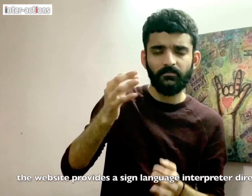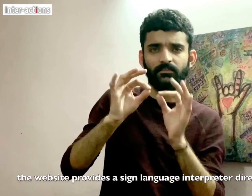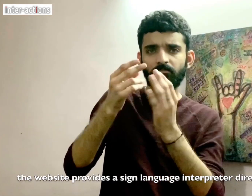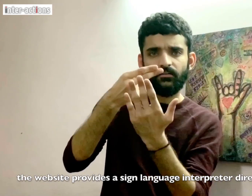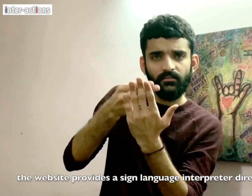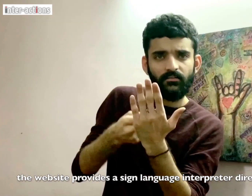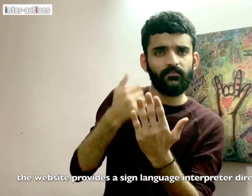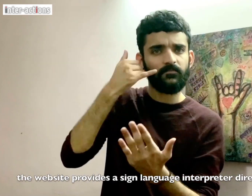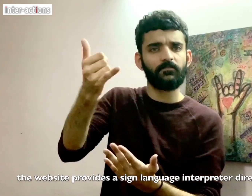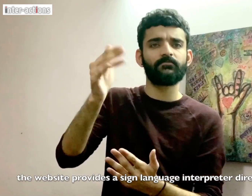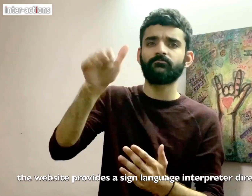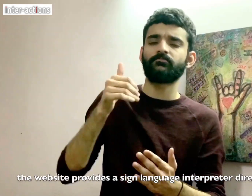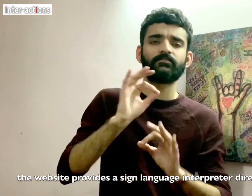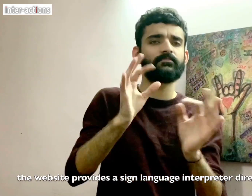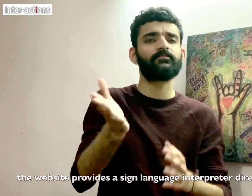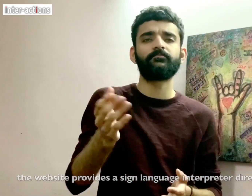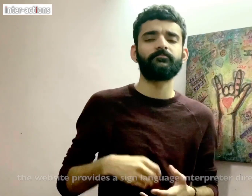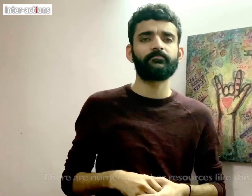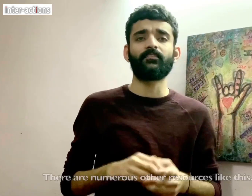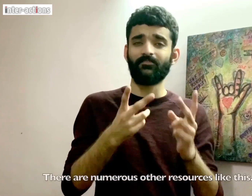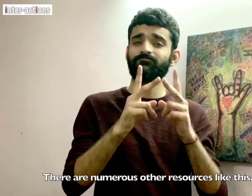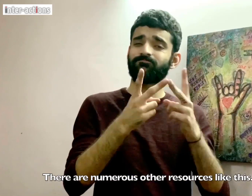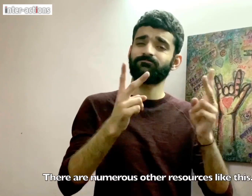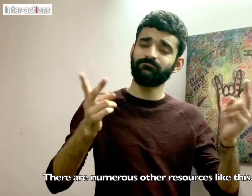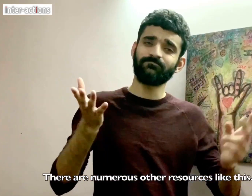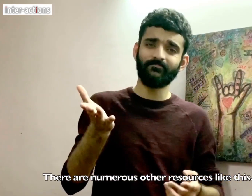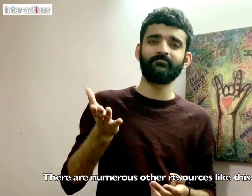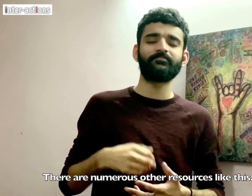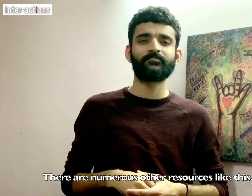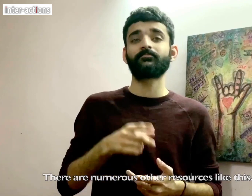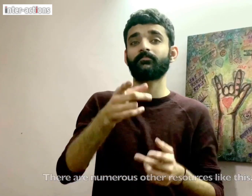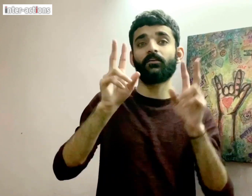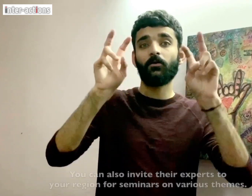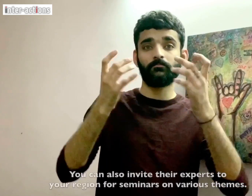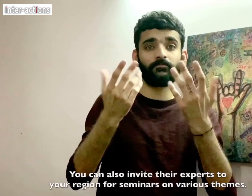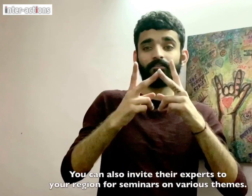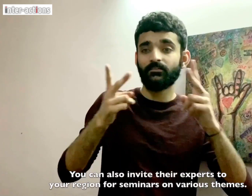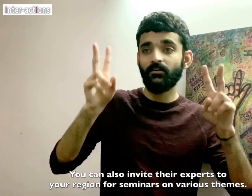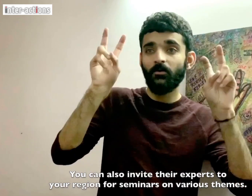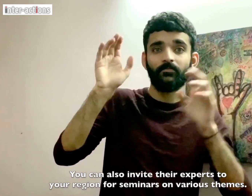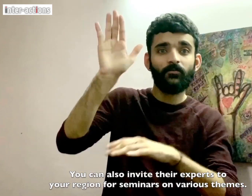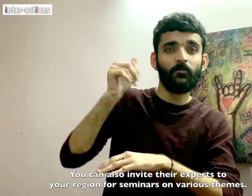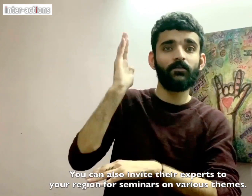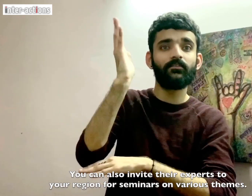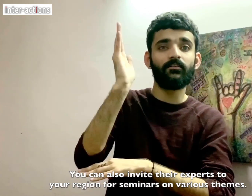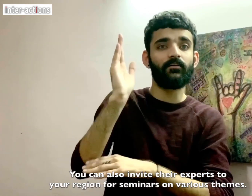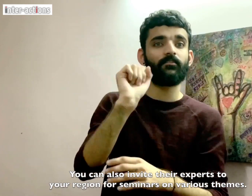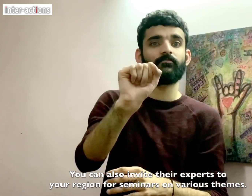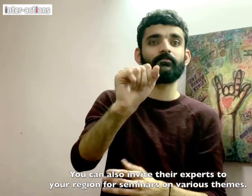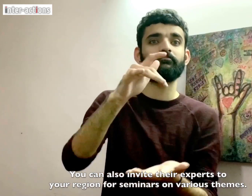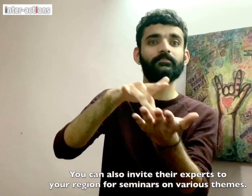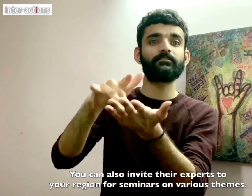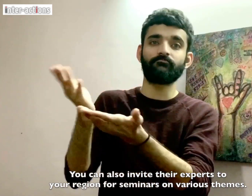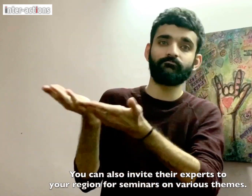language interpreter directory. There are numerous other resources like this. You can also invite their experts to your region for seminars on various